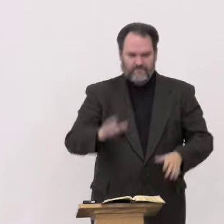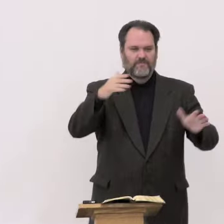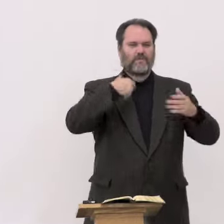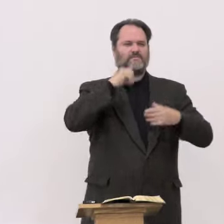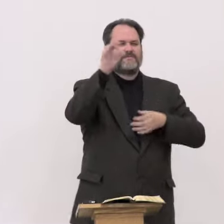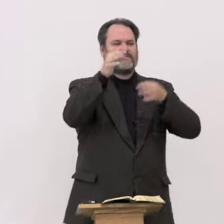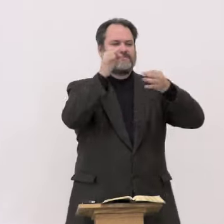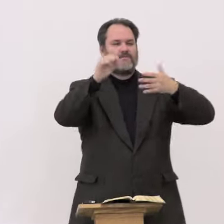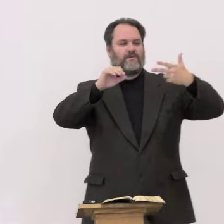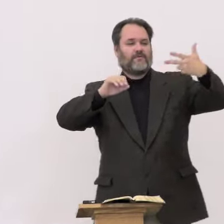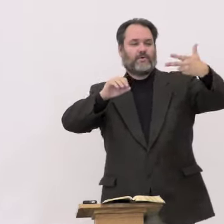Now,